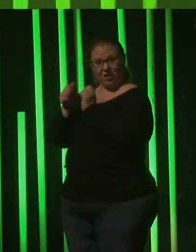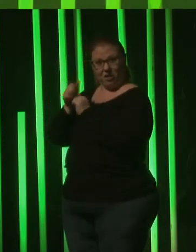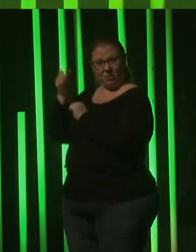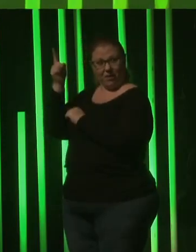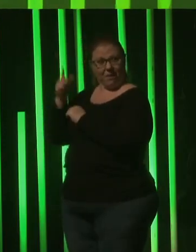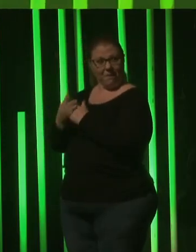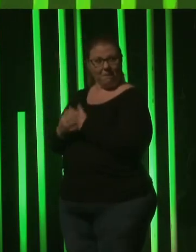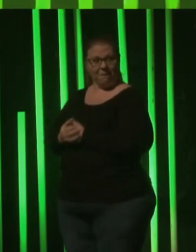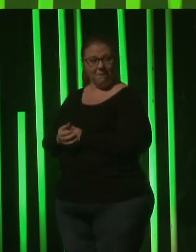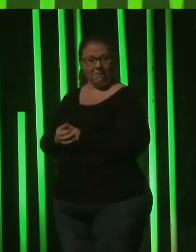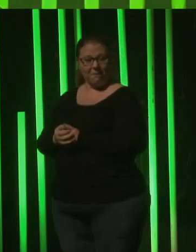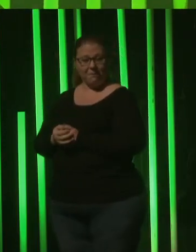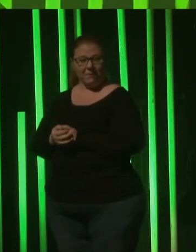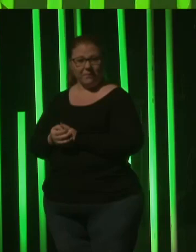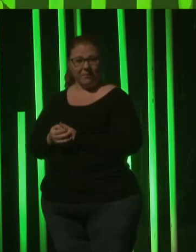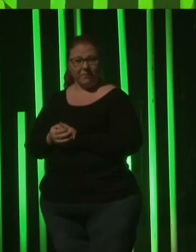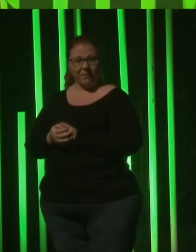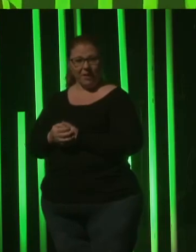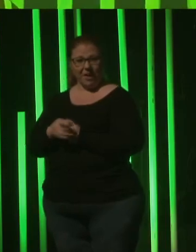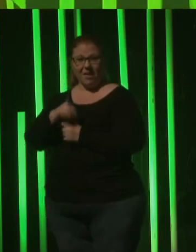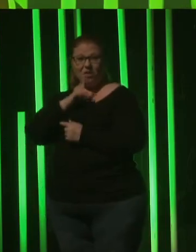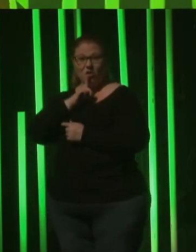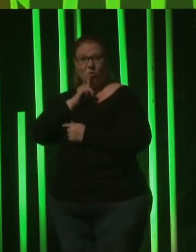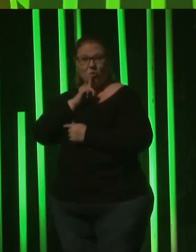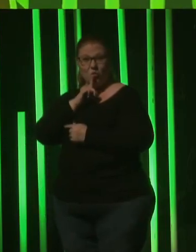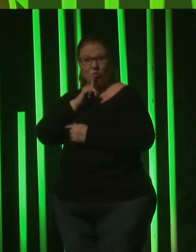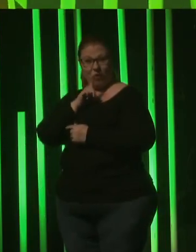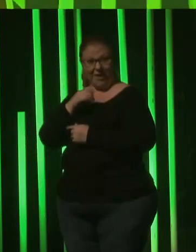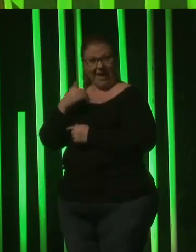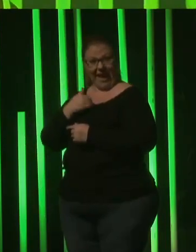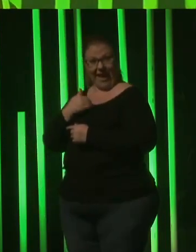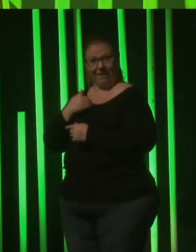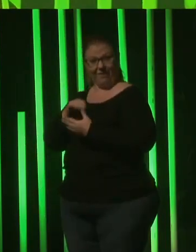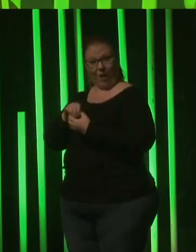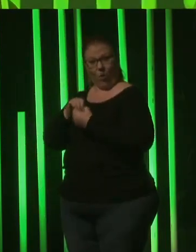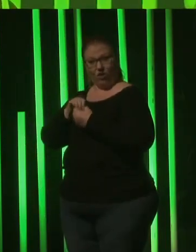him? Do you really have a good handle onto your faith?